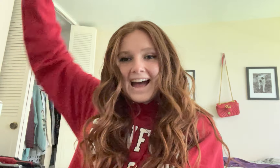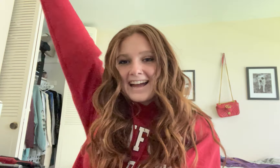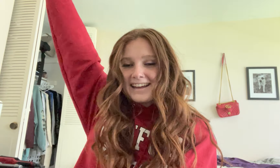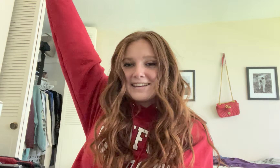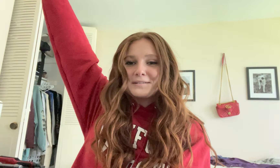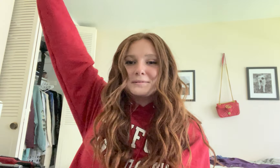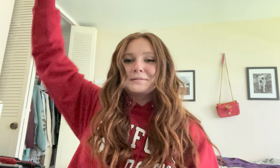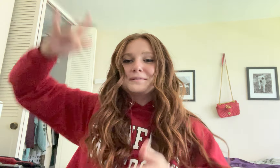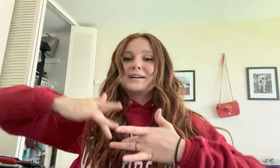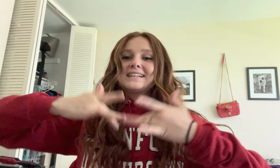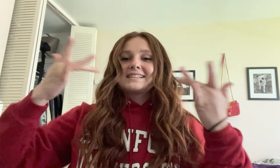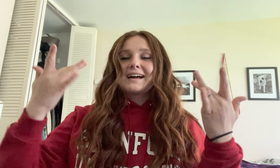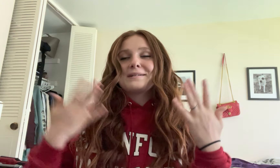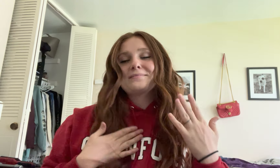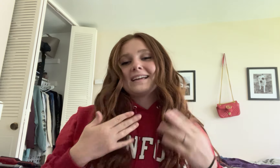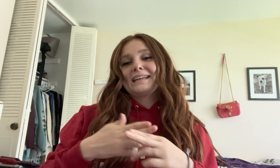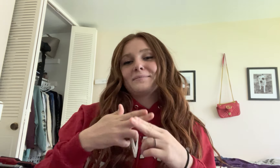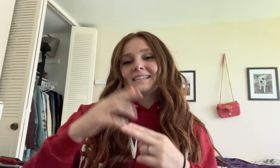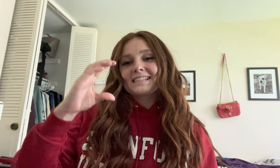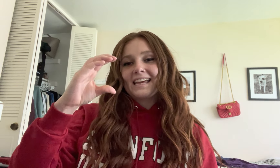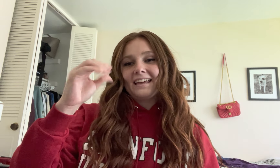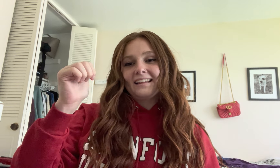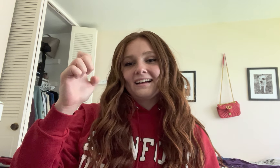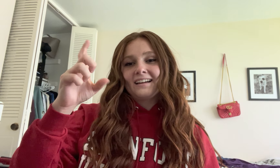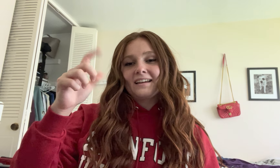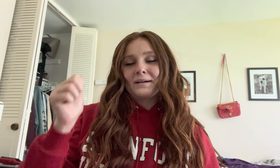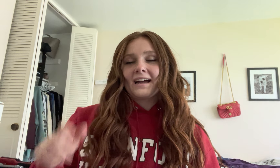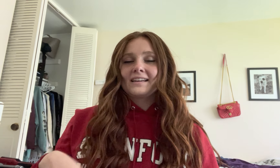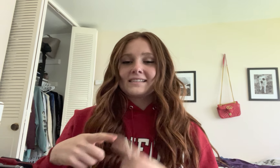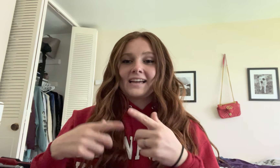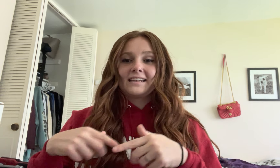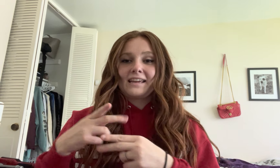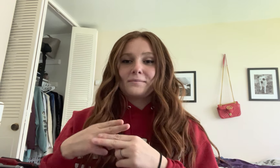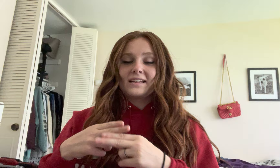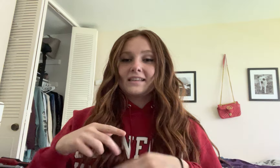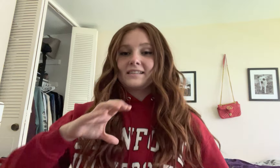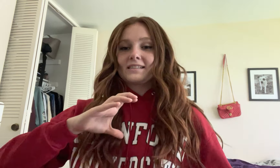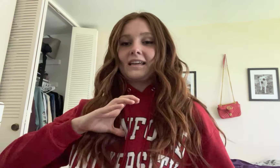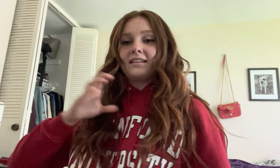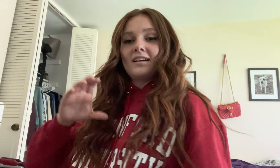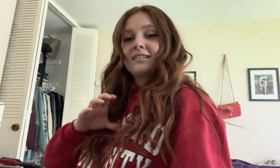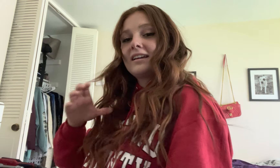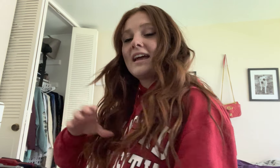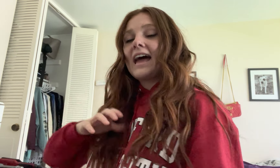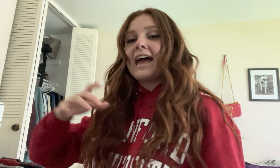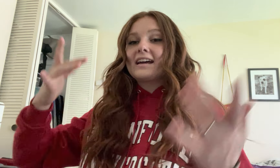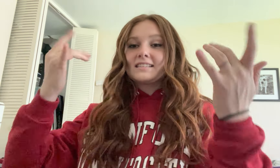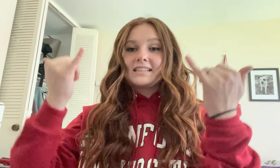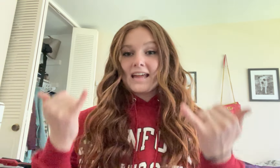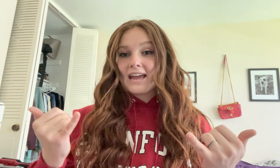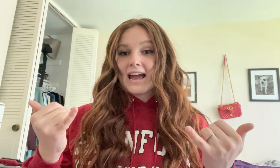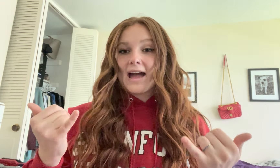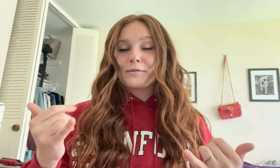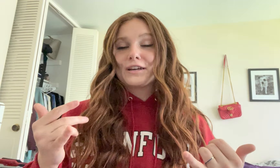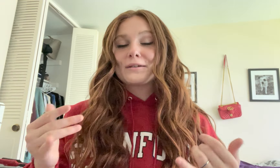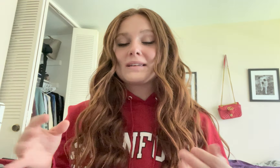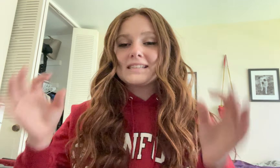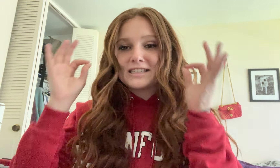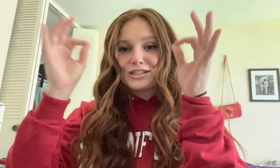Hi, what's up? My name is Caela. My sign name is Caela. And today I'm going to be teaching